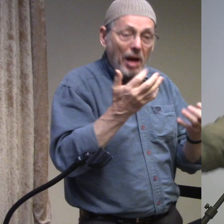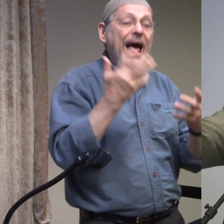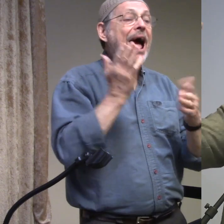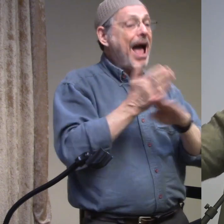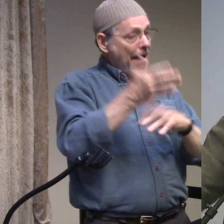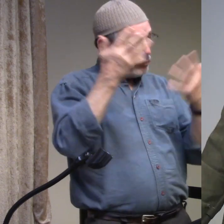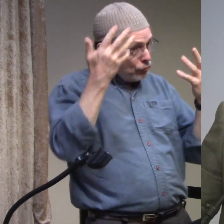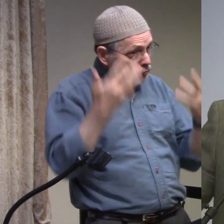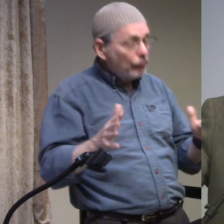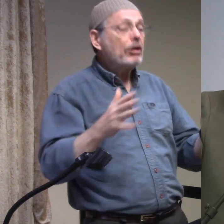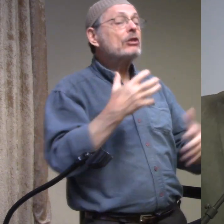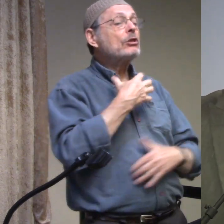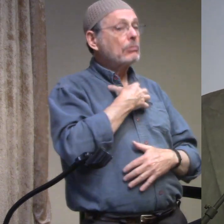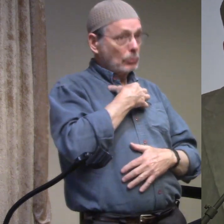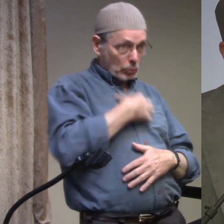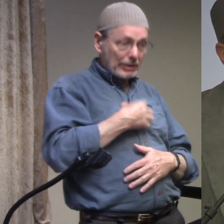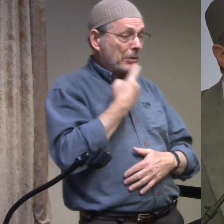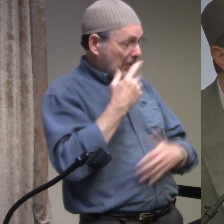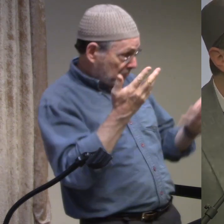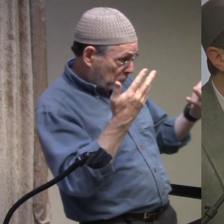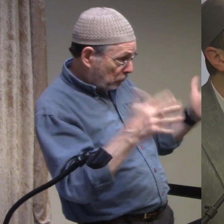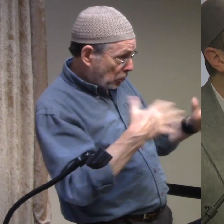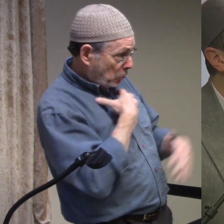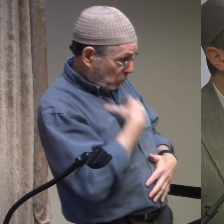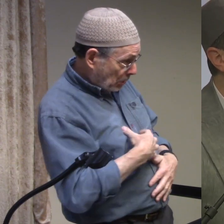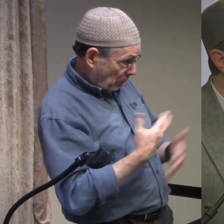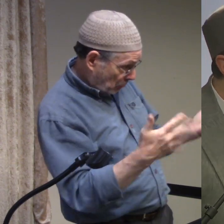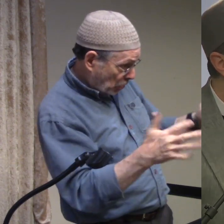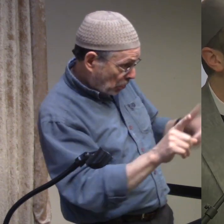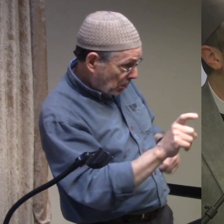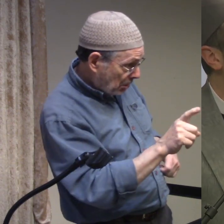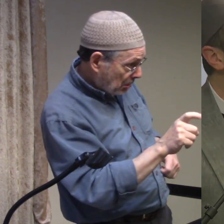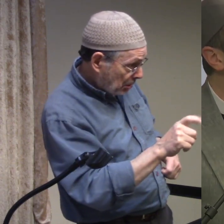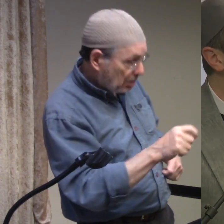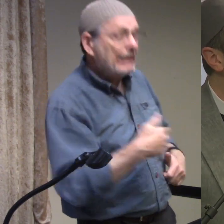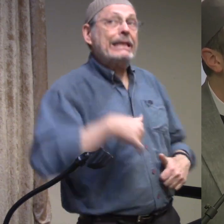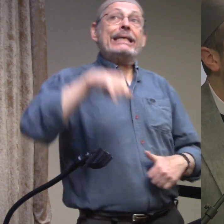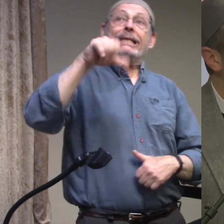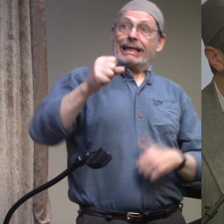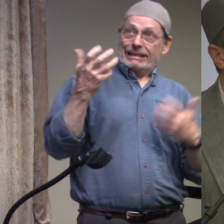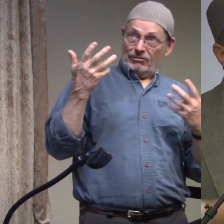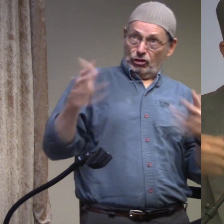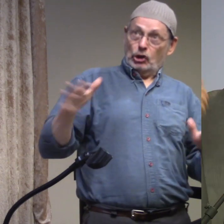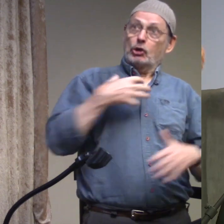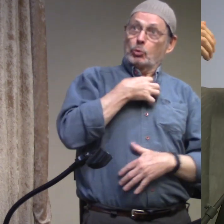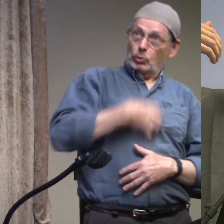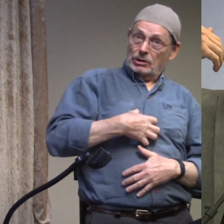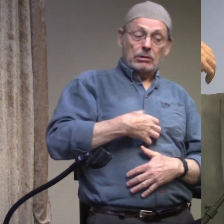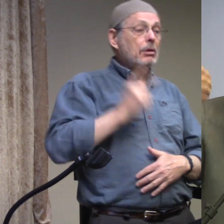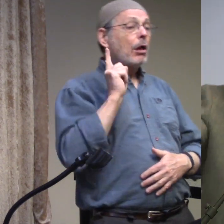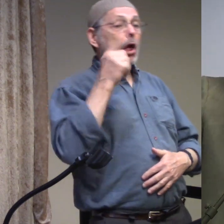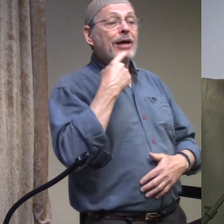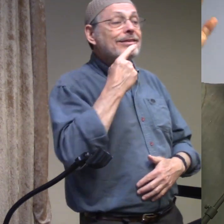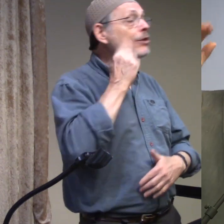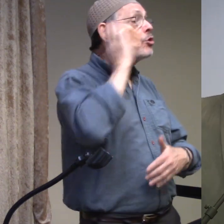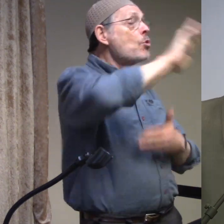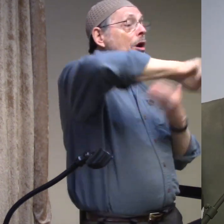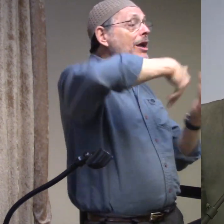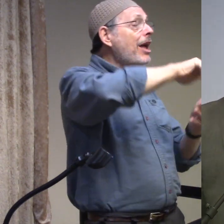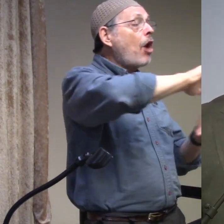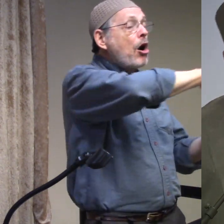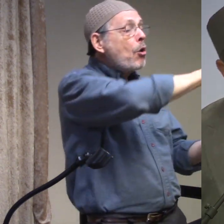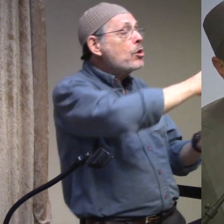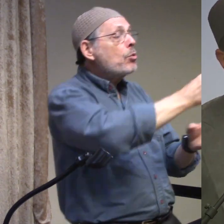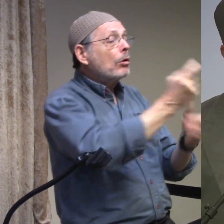he says, hal tamannait, did you wish? And then he says, yes, I've wished. And then Allah says, you get all your